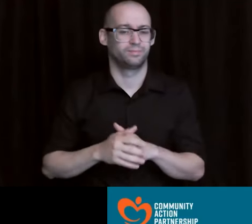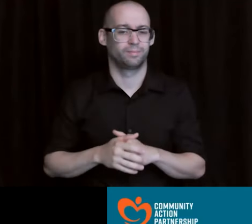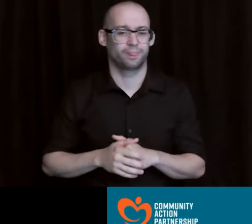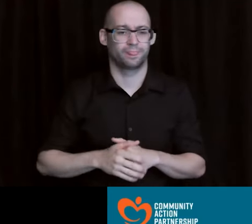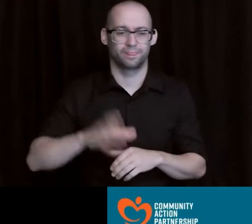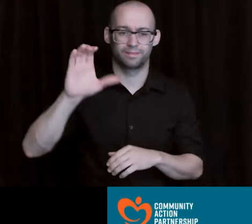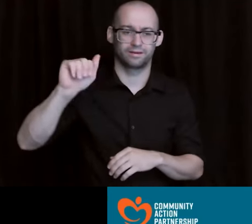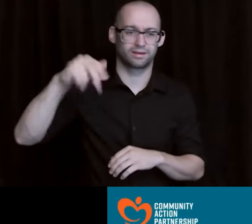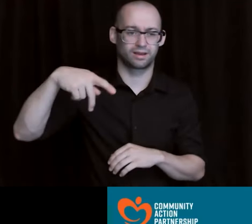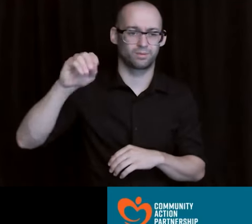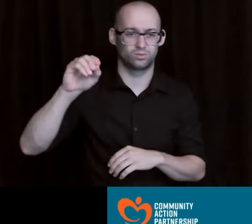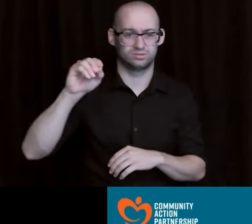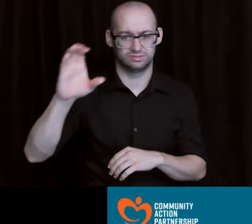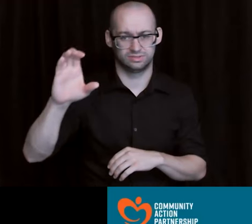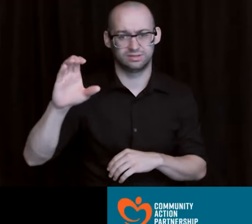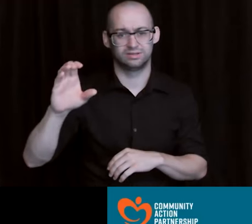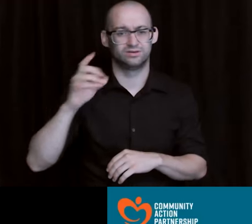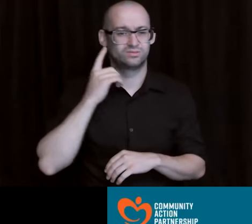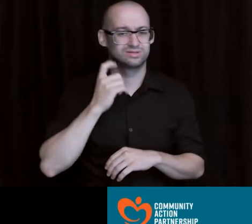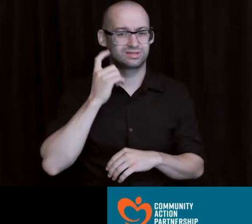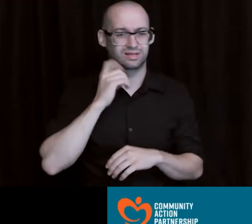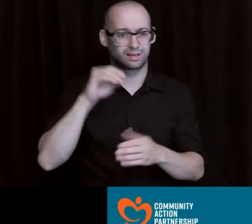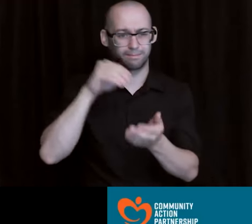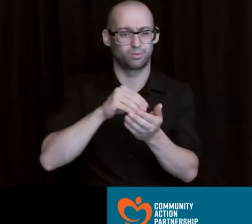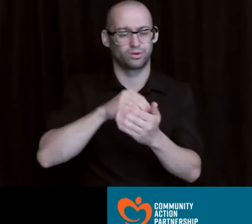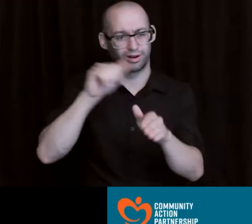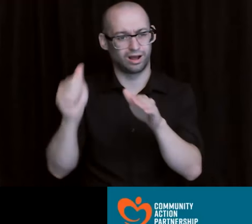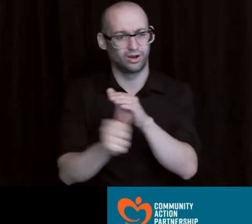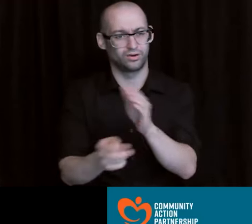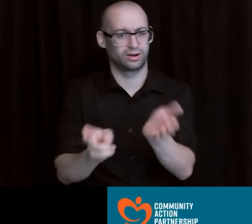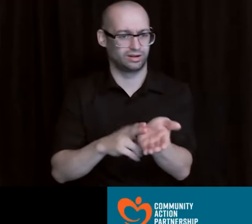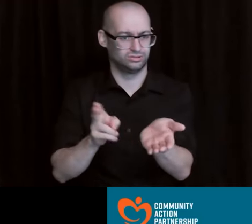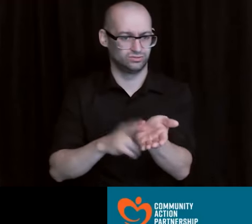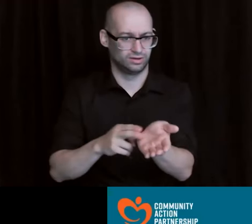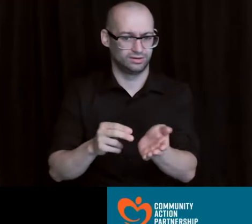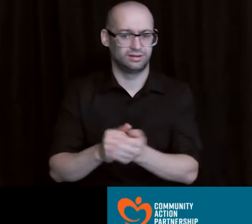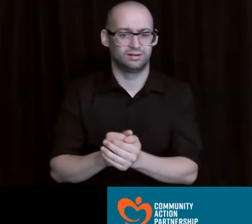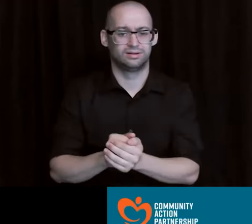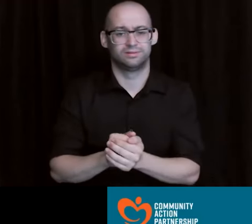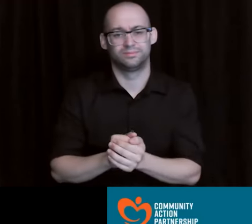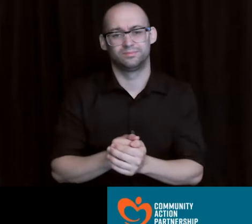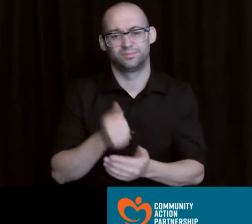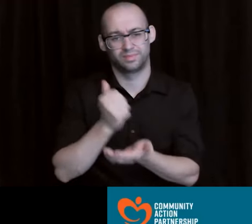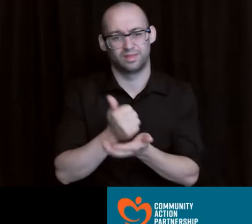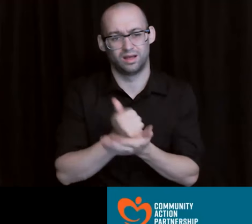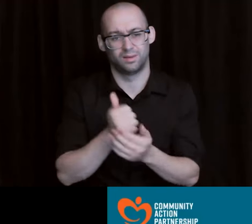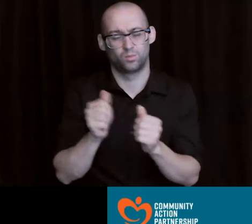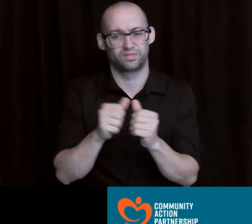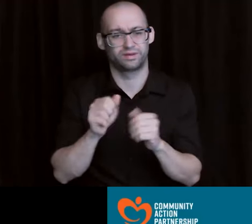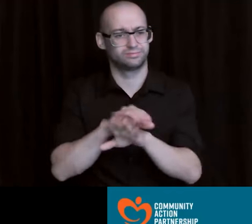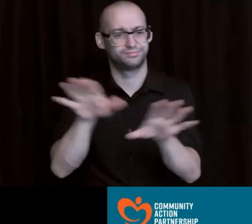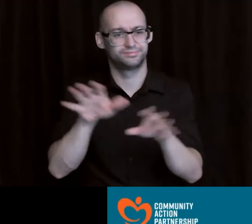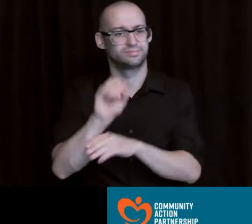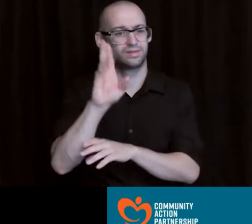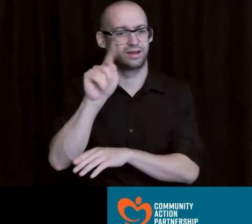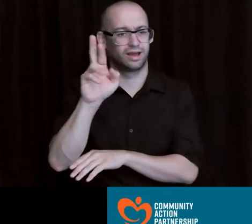CAPOC has recently been put under contract with SCAG to help on broadband outreach relative